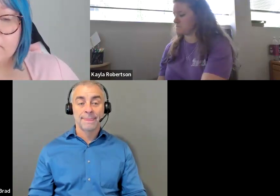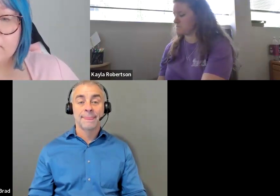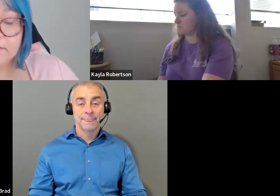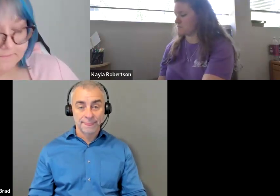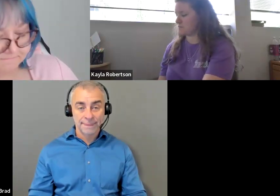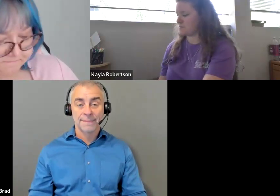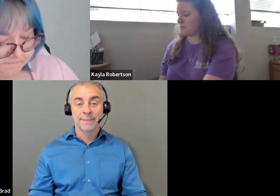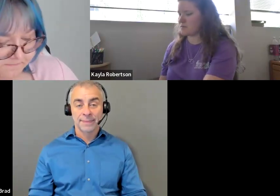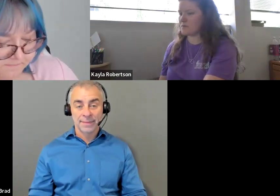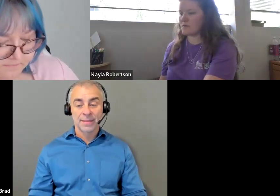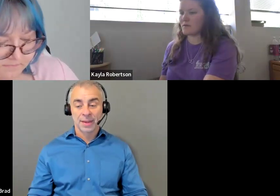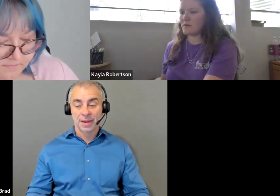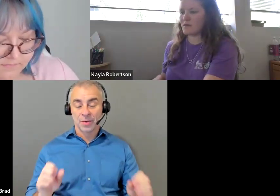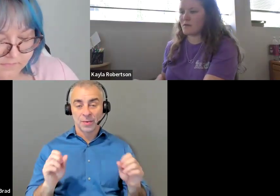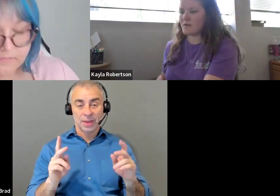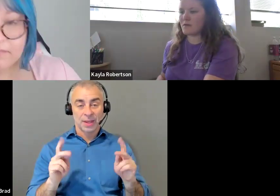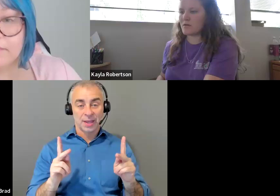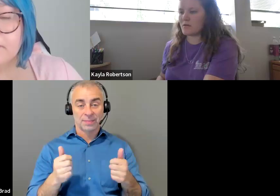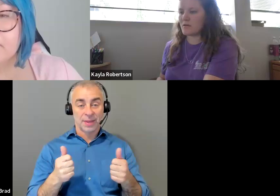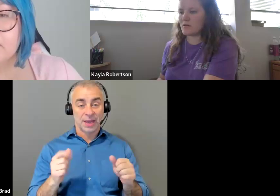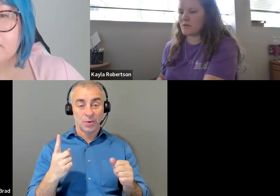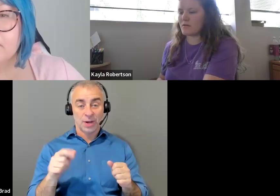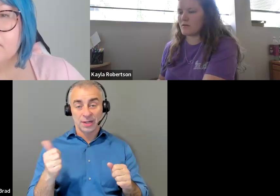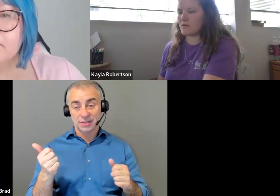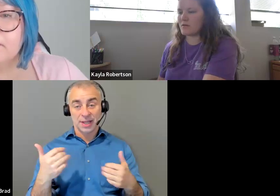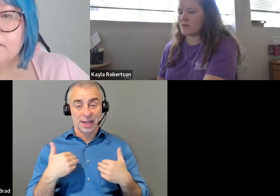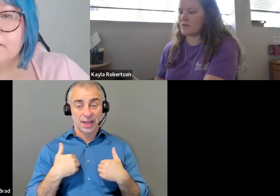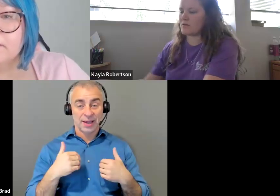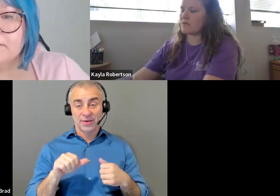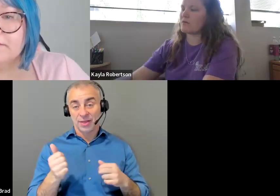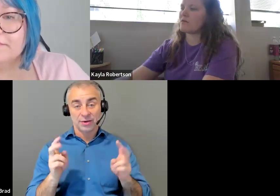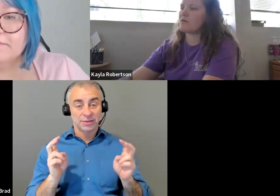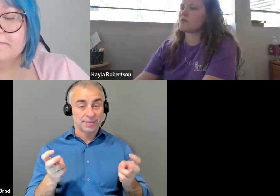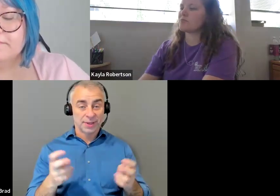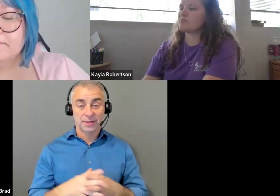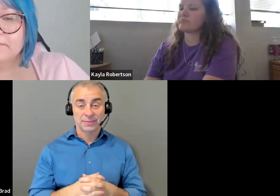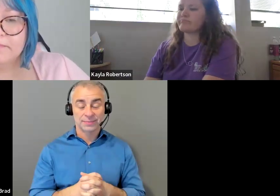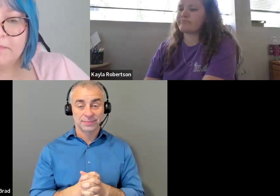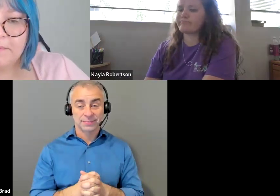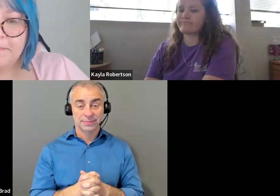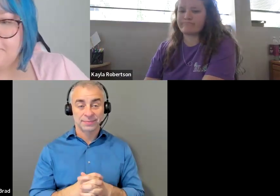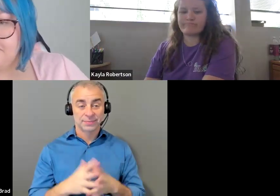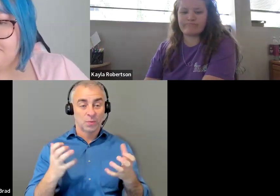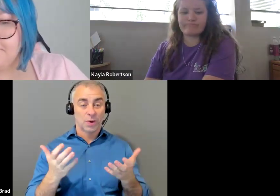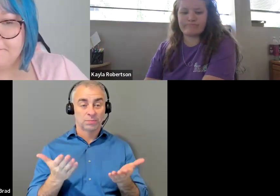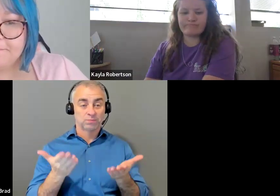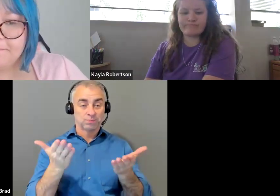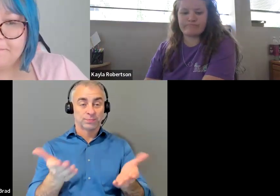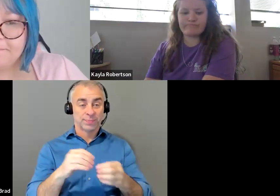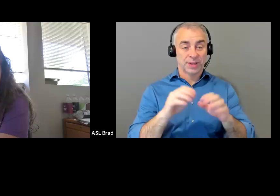Okay. Does anyone else have any other topic they want to bring up to the